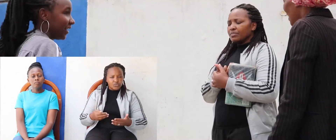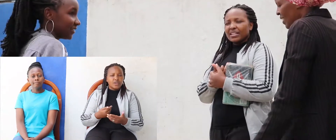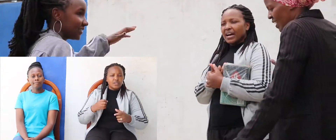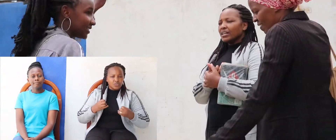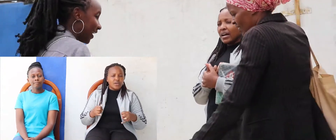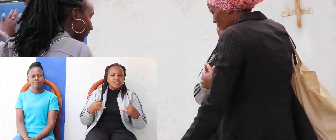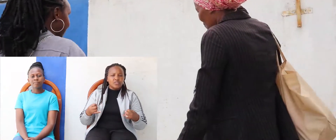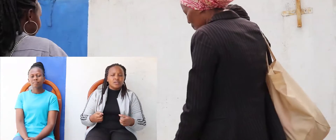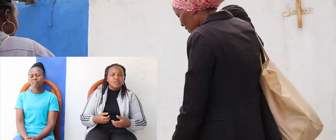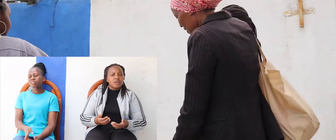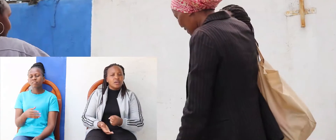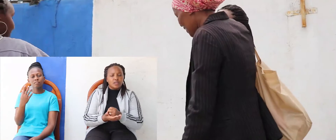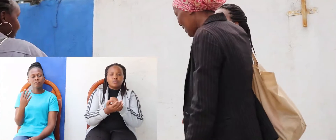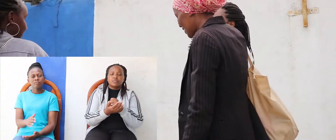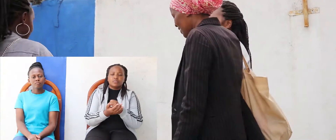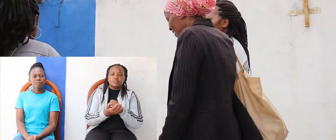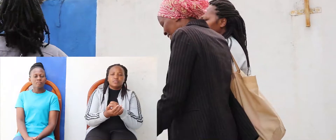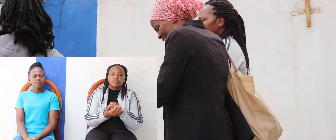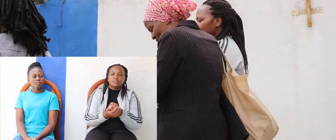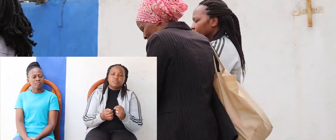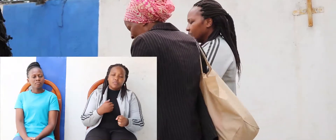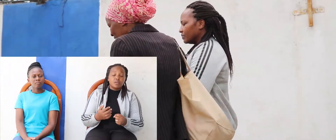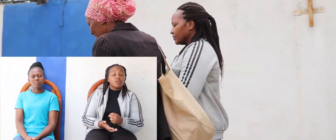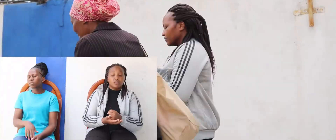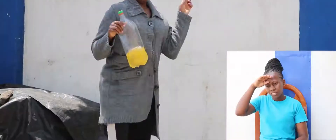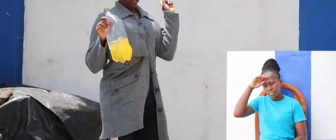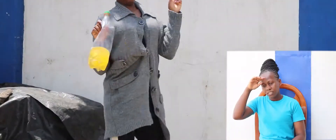out. Ni sawa. Ni sawa.